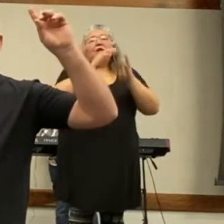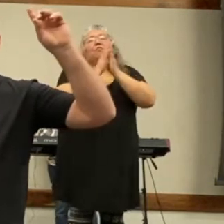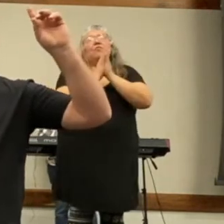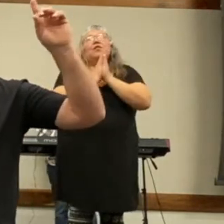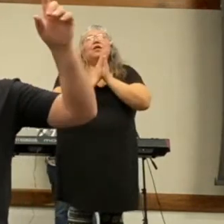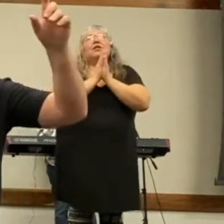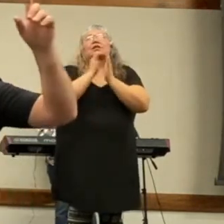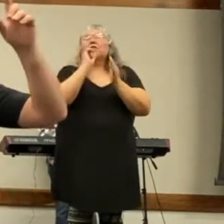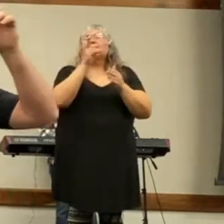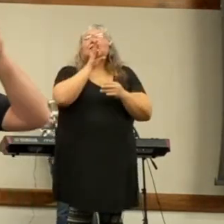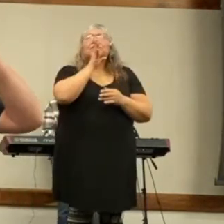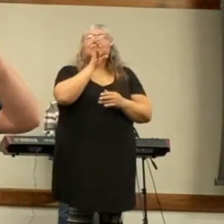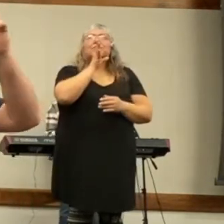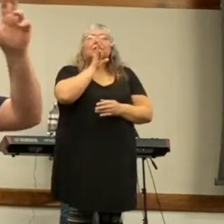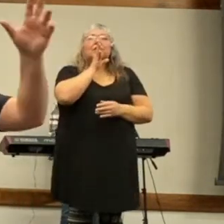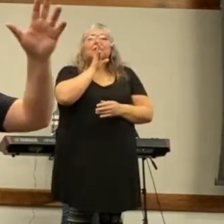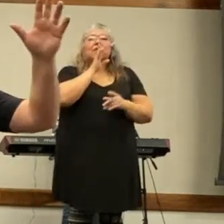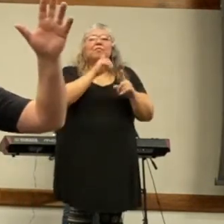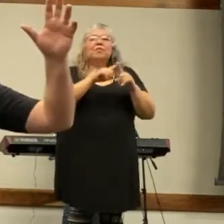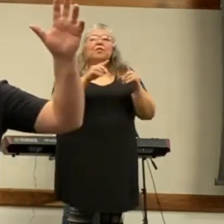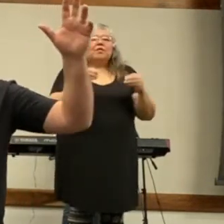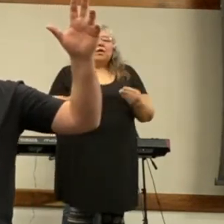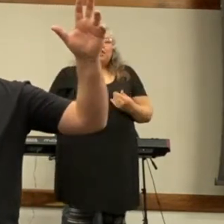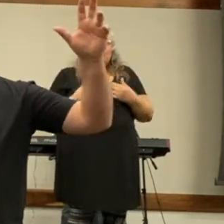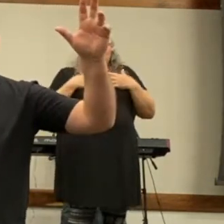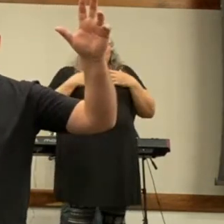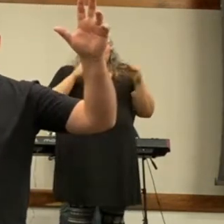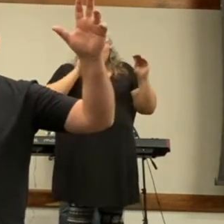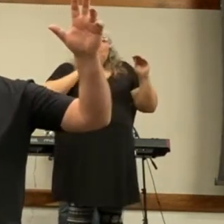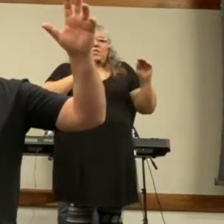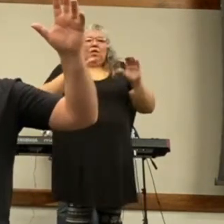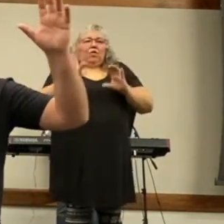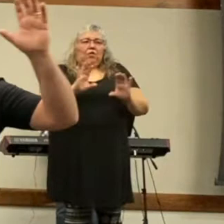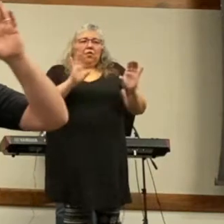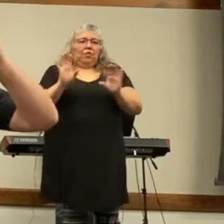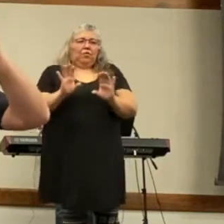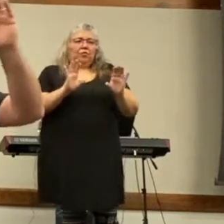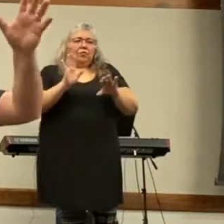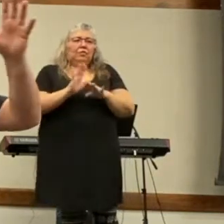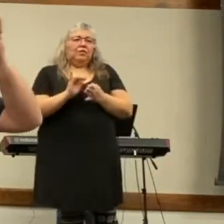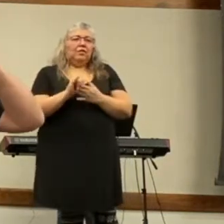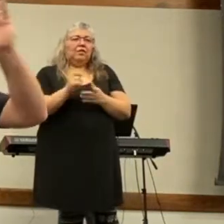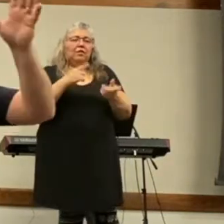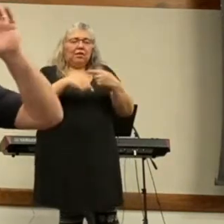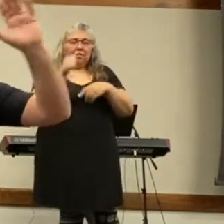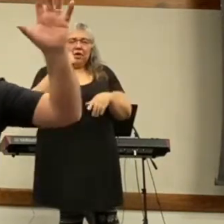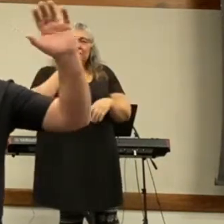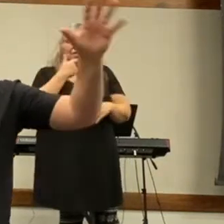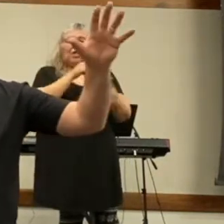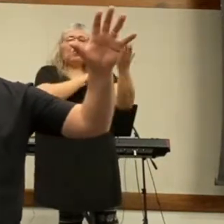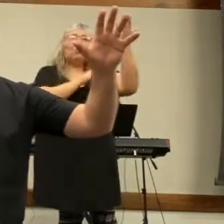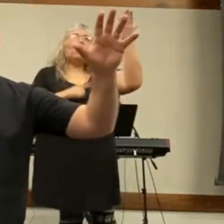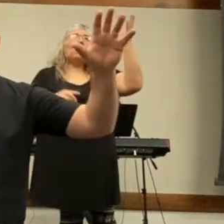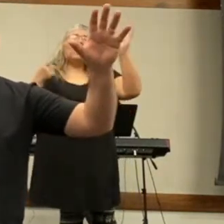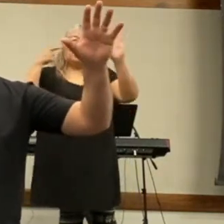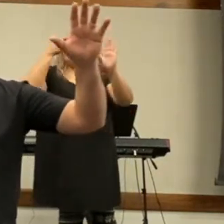they not only speak it, but they move on it. That they come back and say, Lord, I'm all